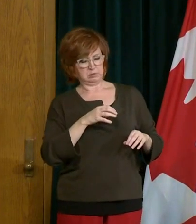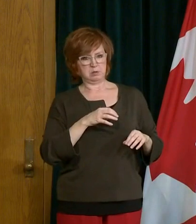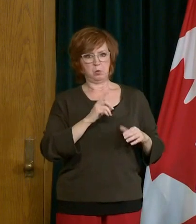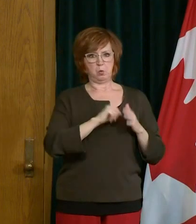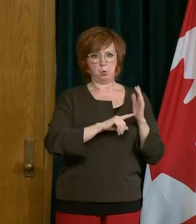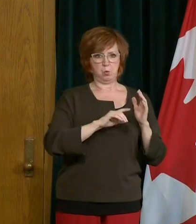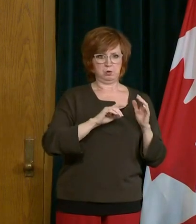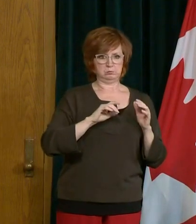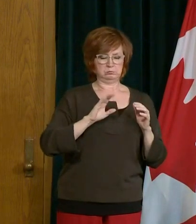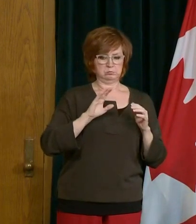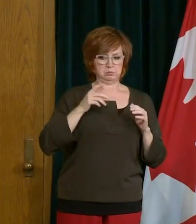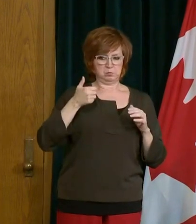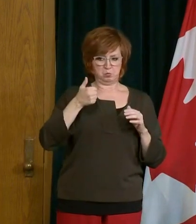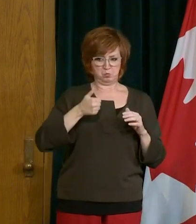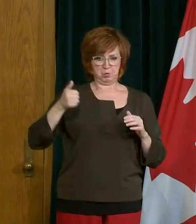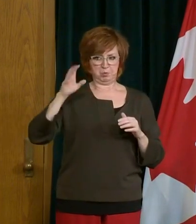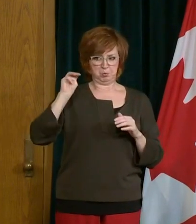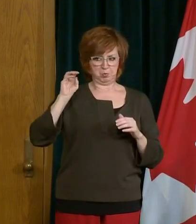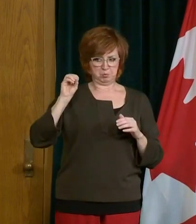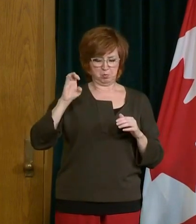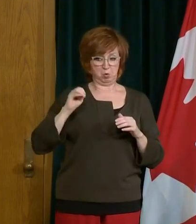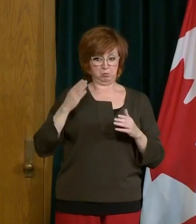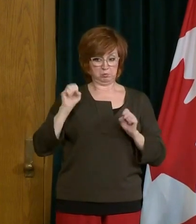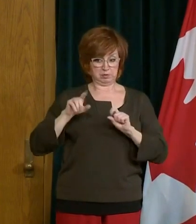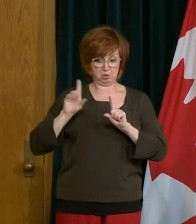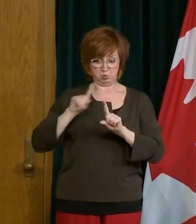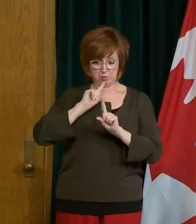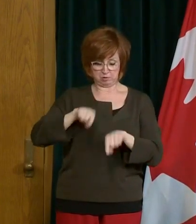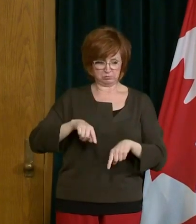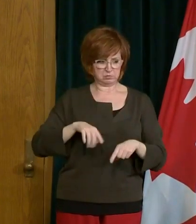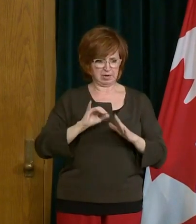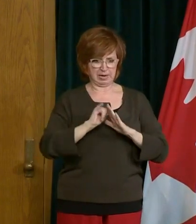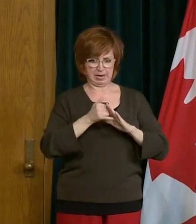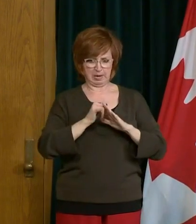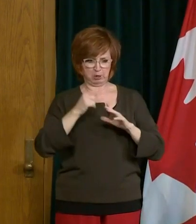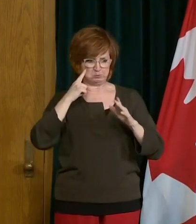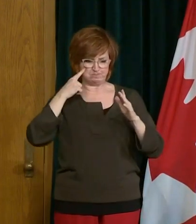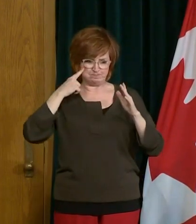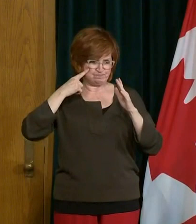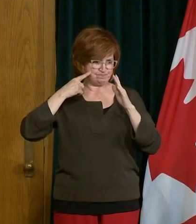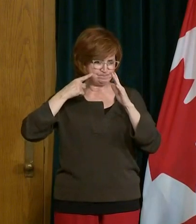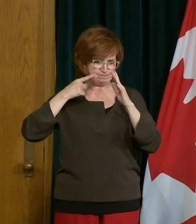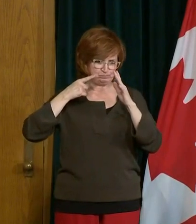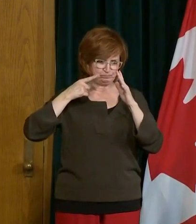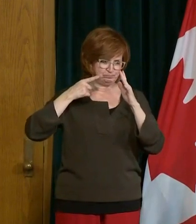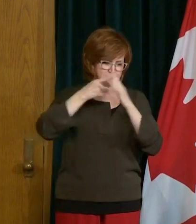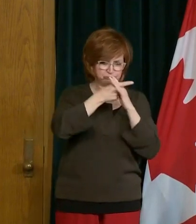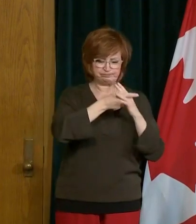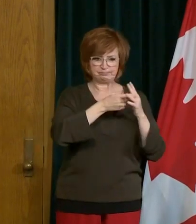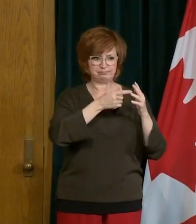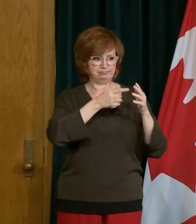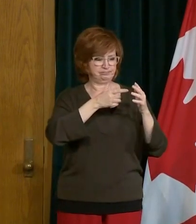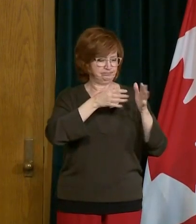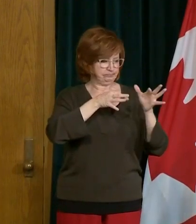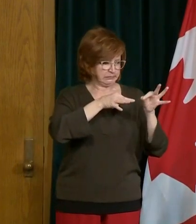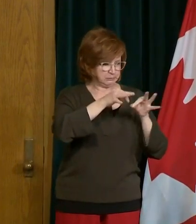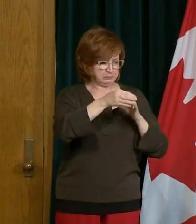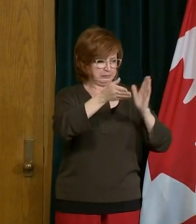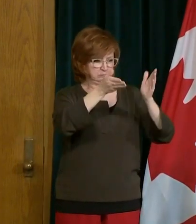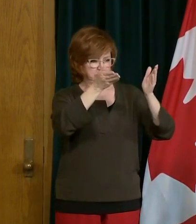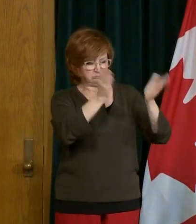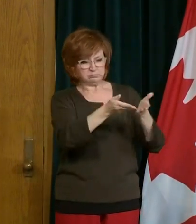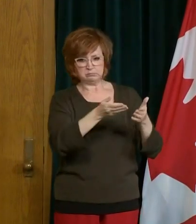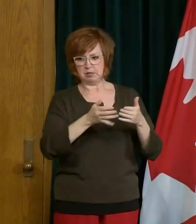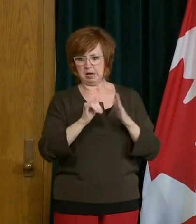to get through to people, either through further enforcement, through further